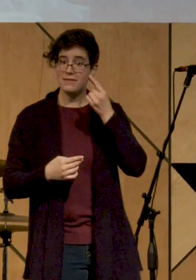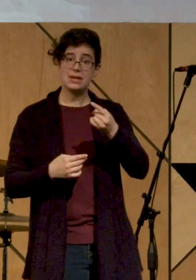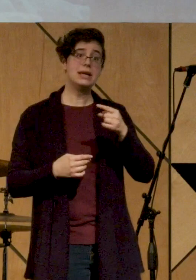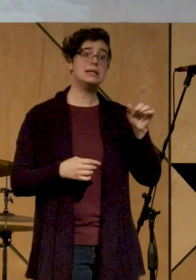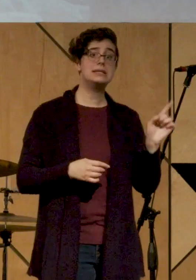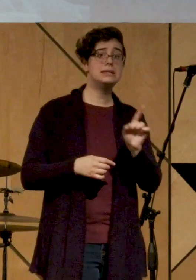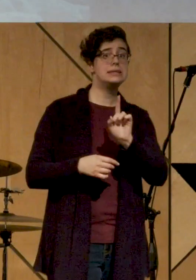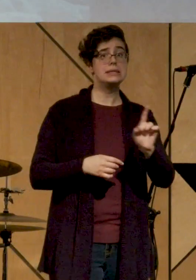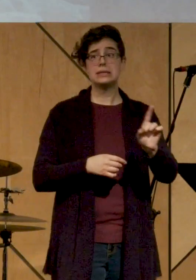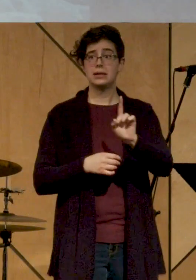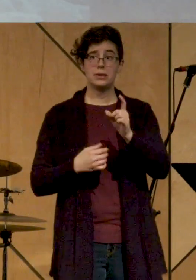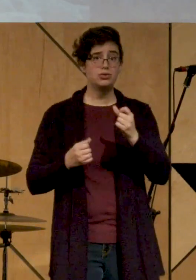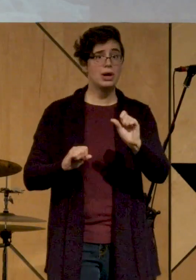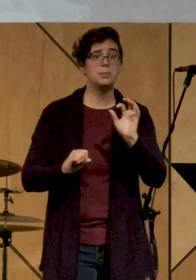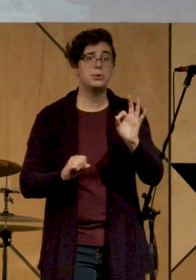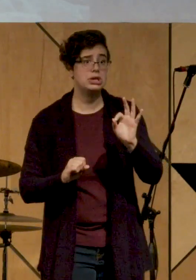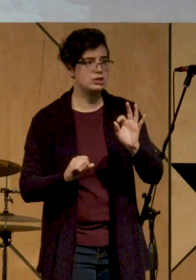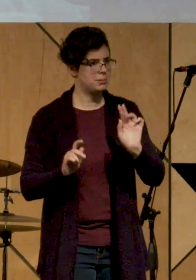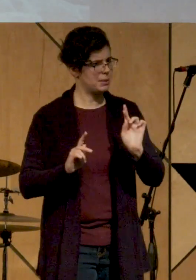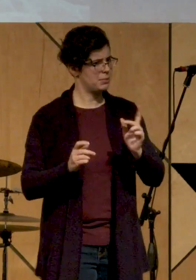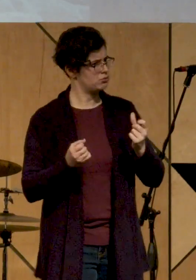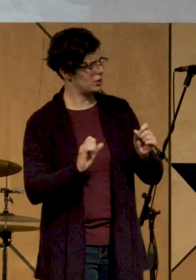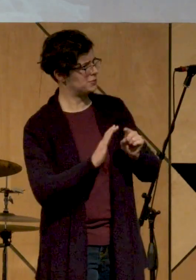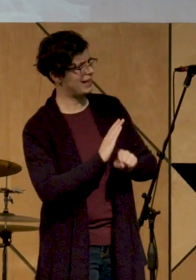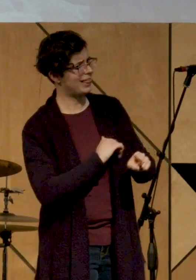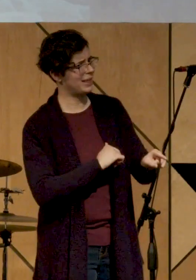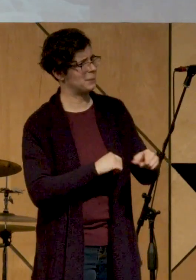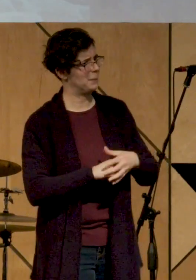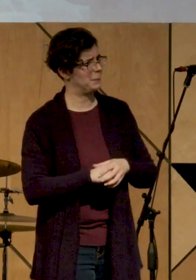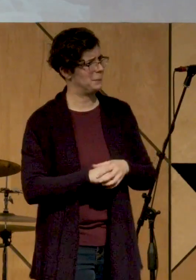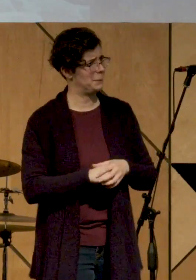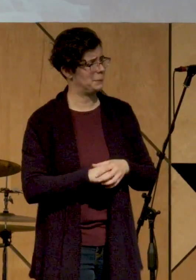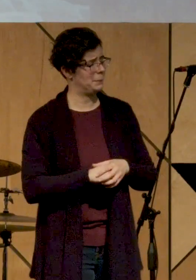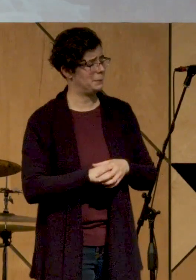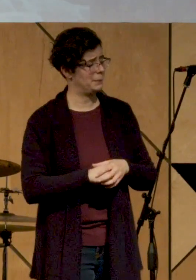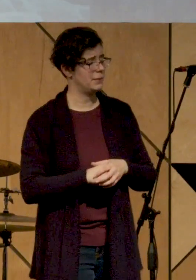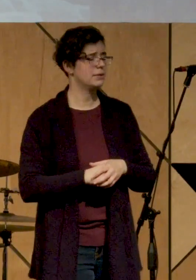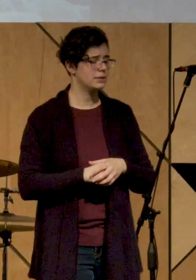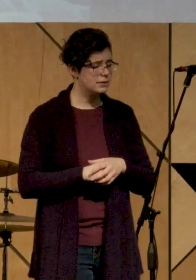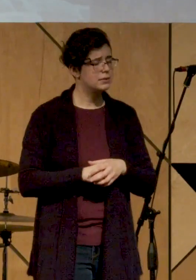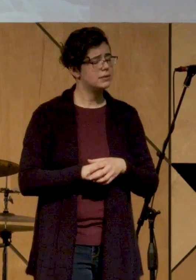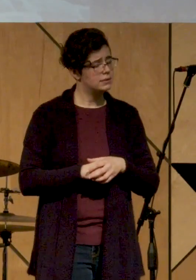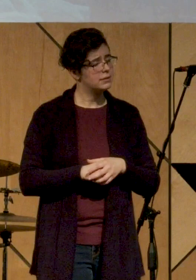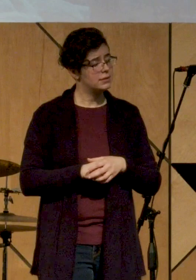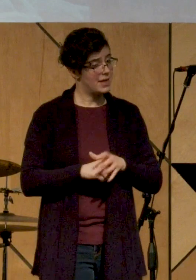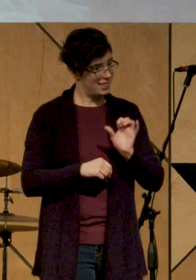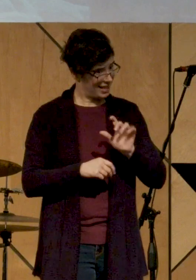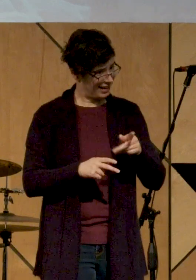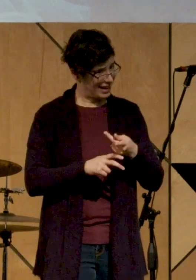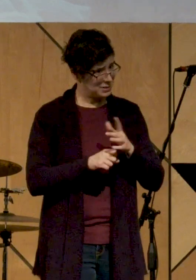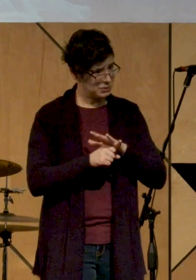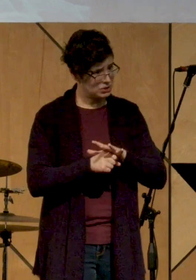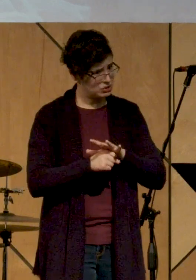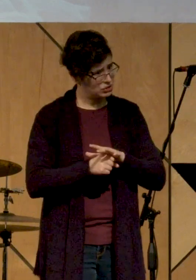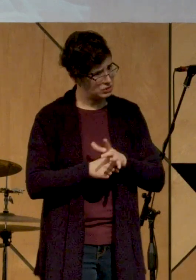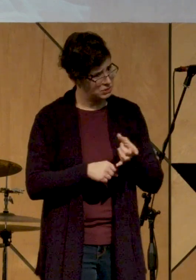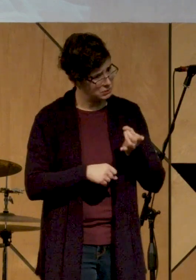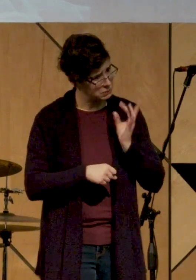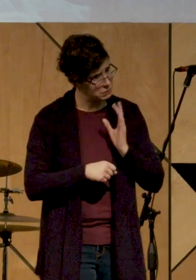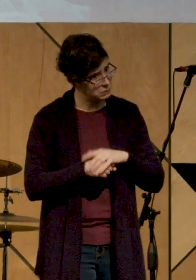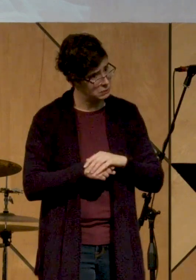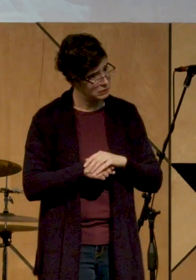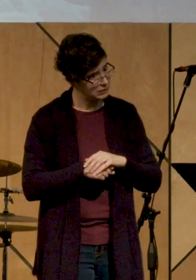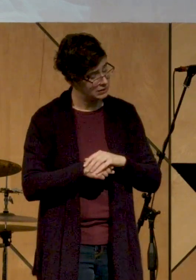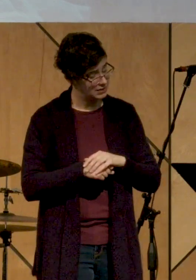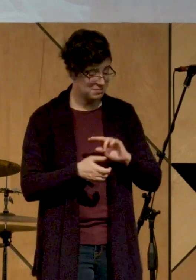people plot to kill him just because he was talking about Jesus. Under that kind of pressure, the church